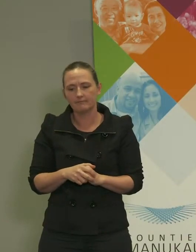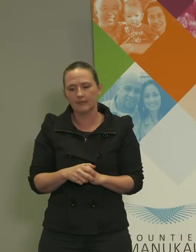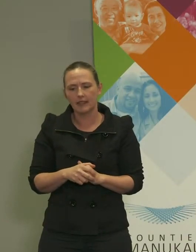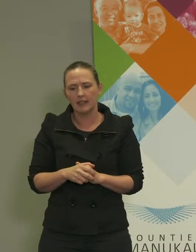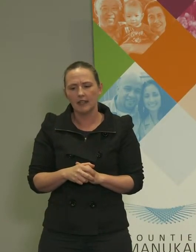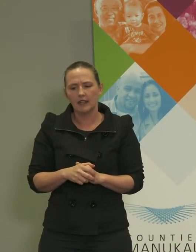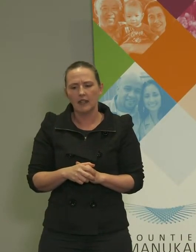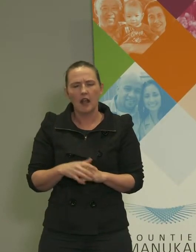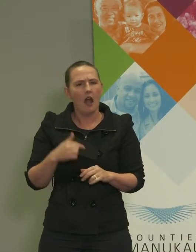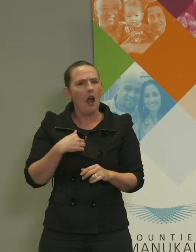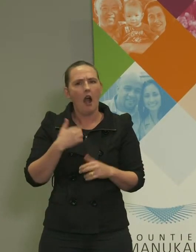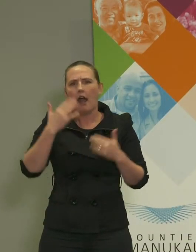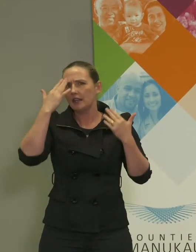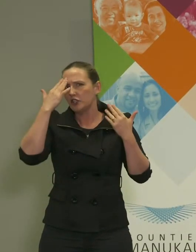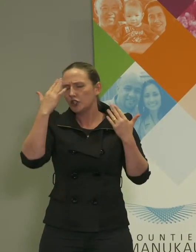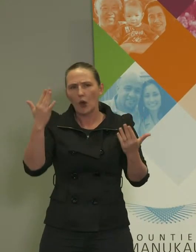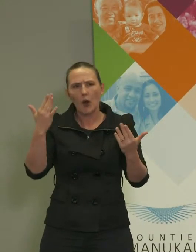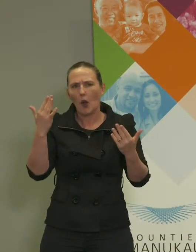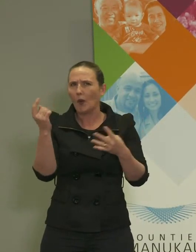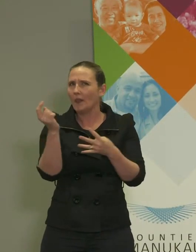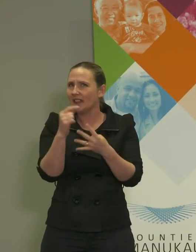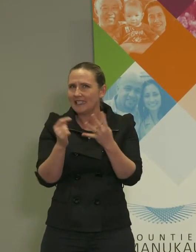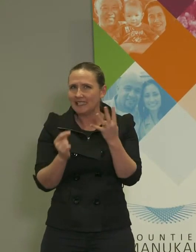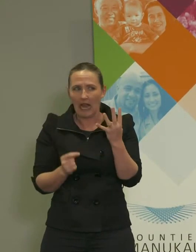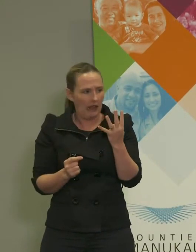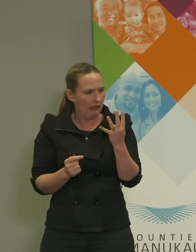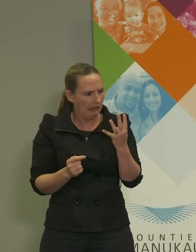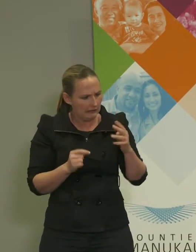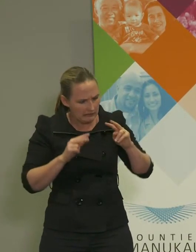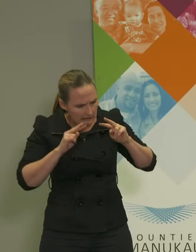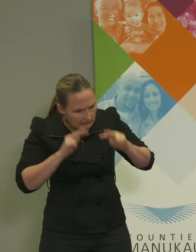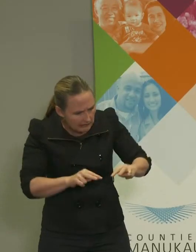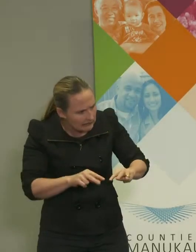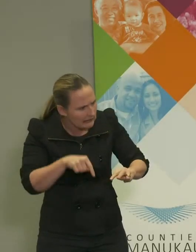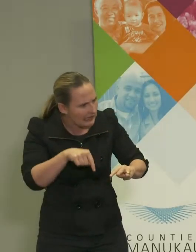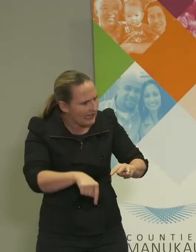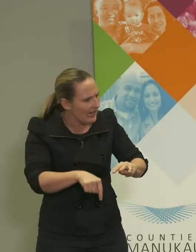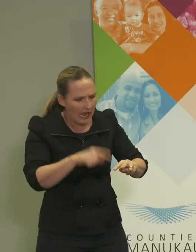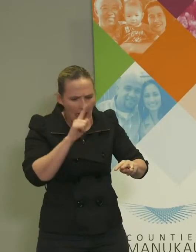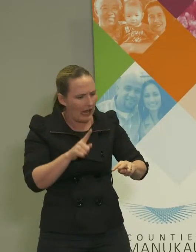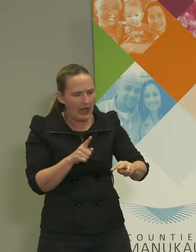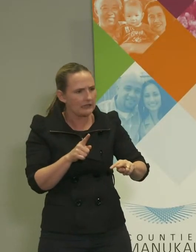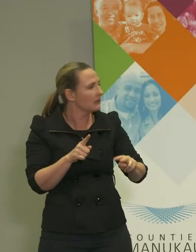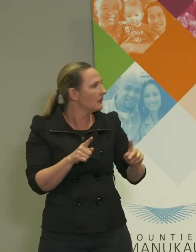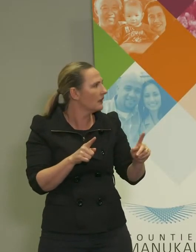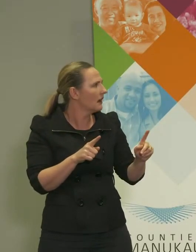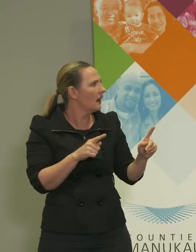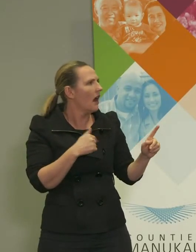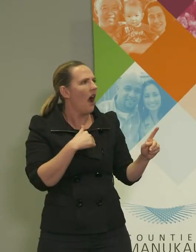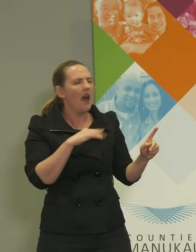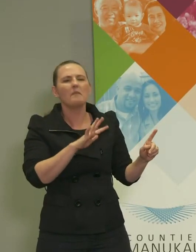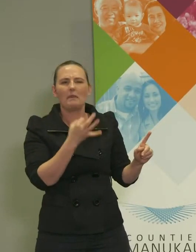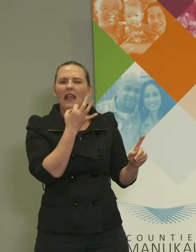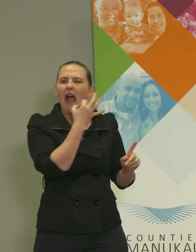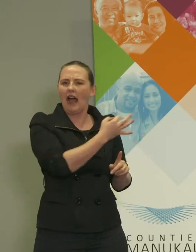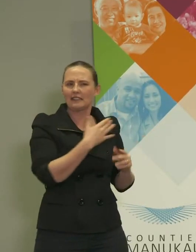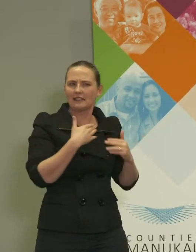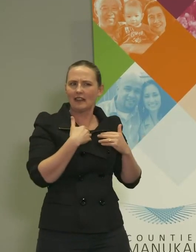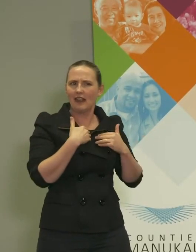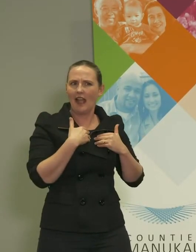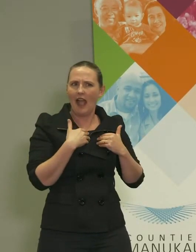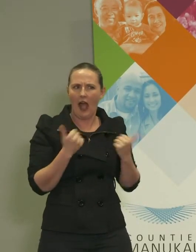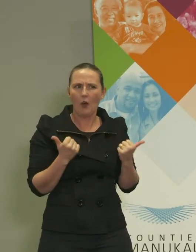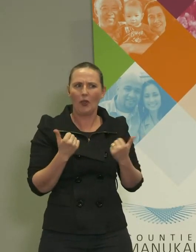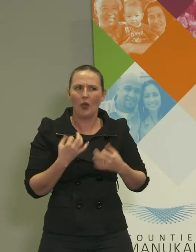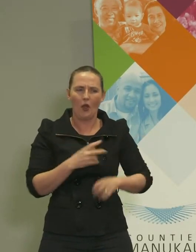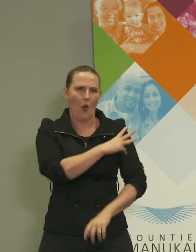I don't actually have the details of that case in front of me. I don't know whether. Yeah, I might get our public health officials to talk to that, but